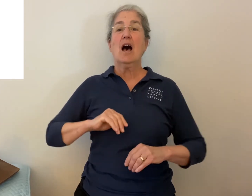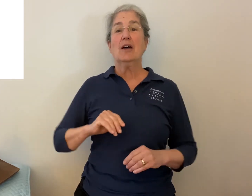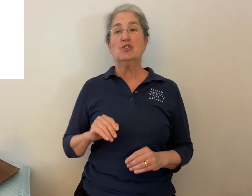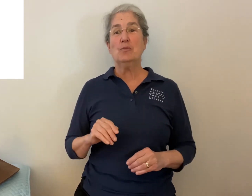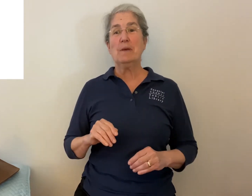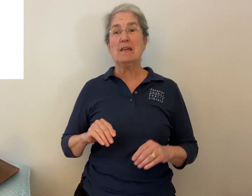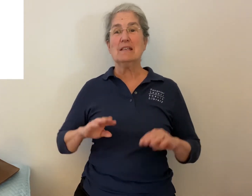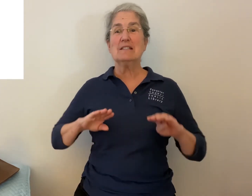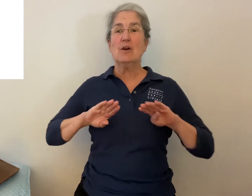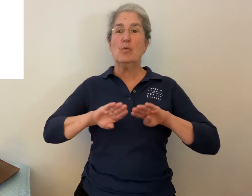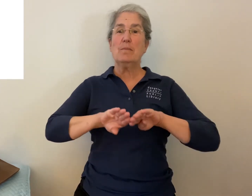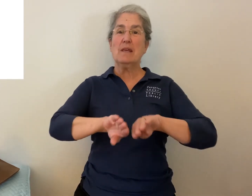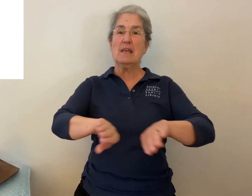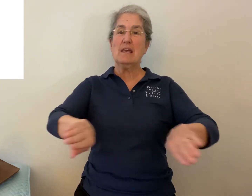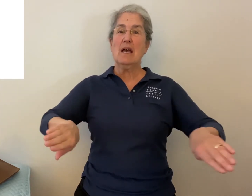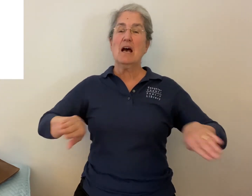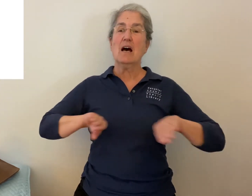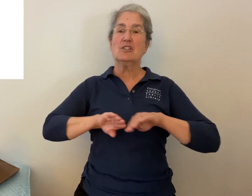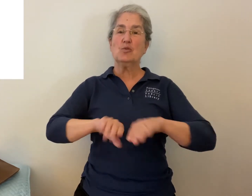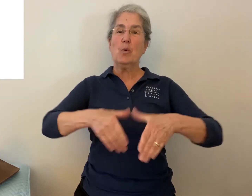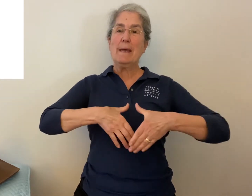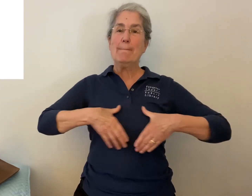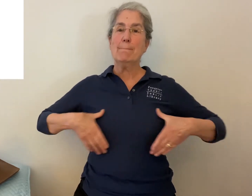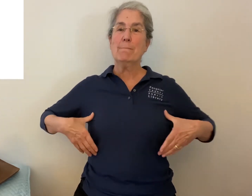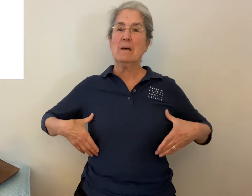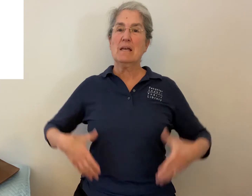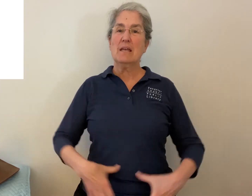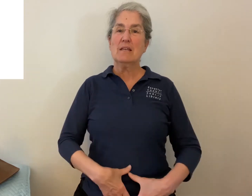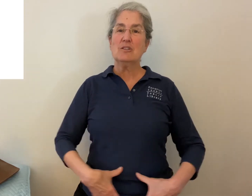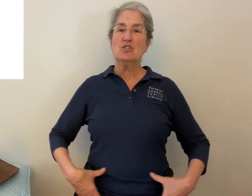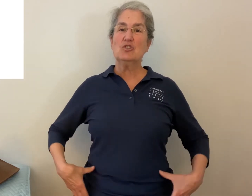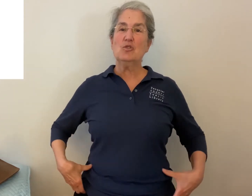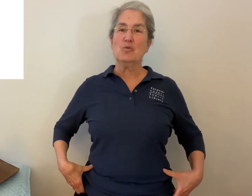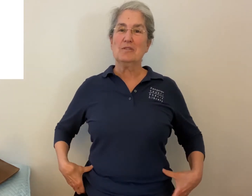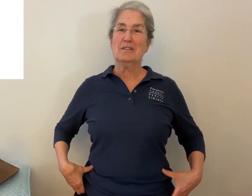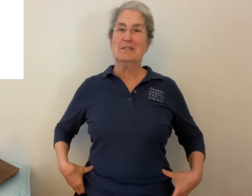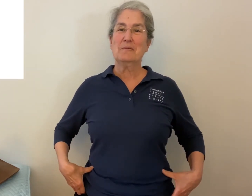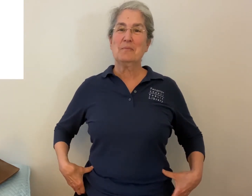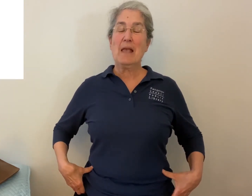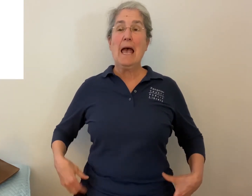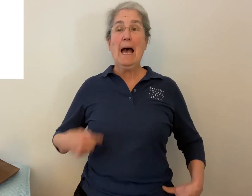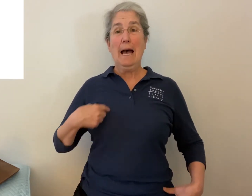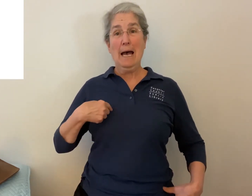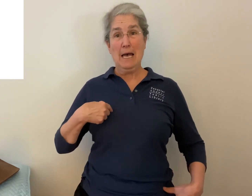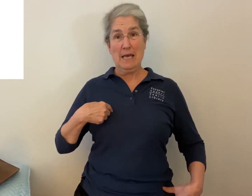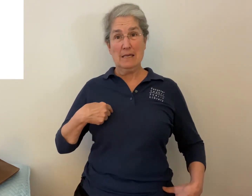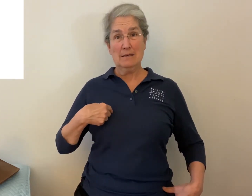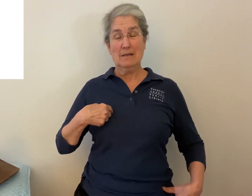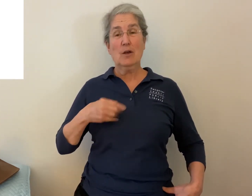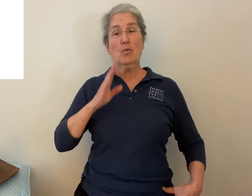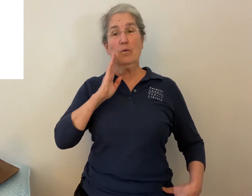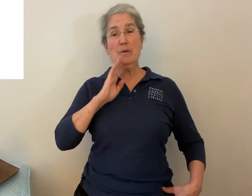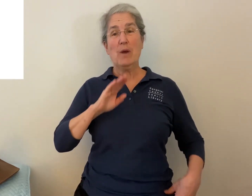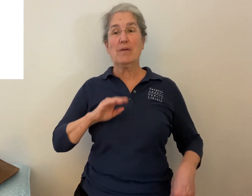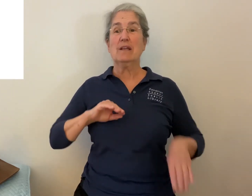A two-piece would be a swim suit. I will be wearing